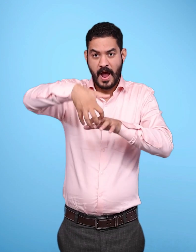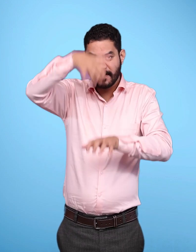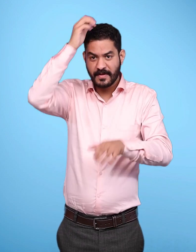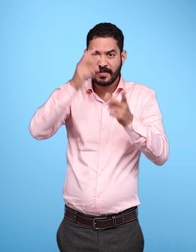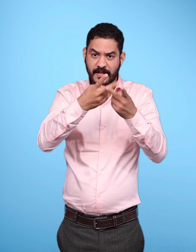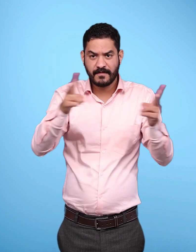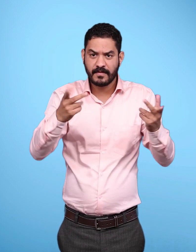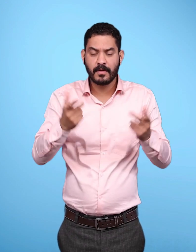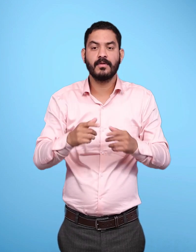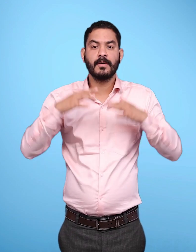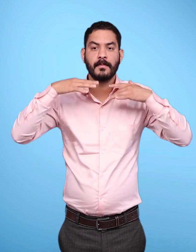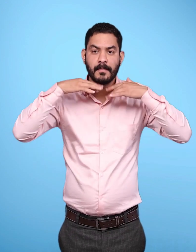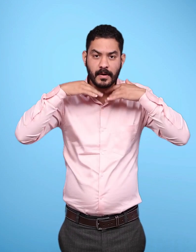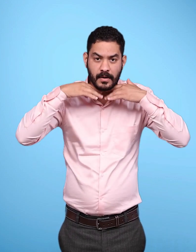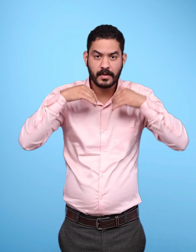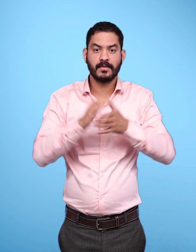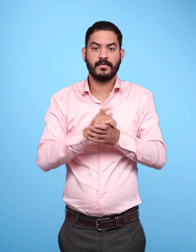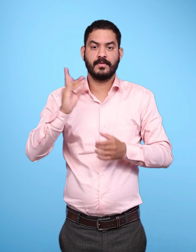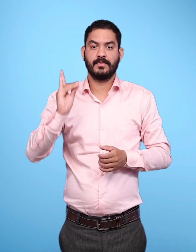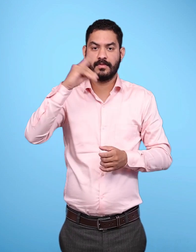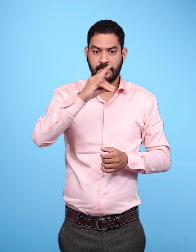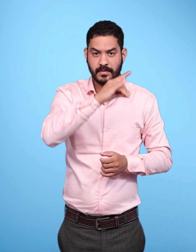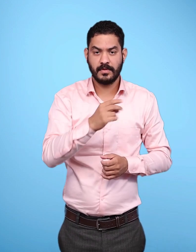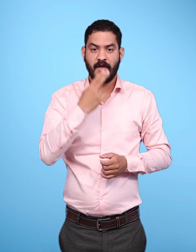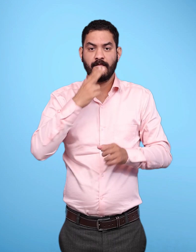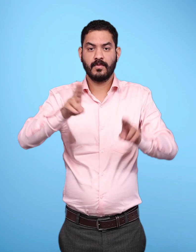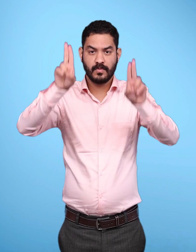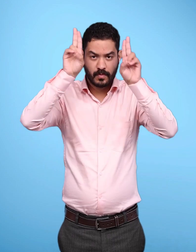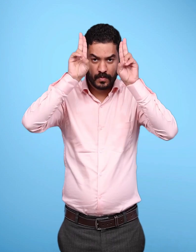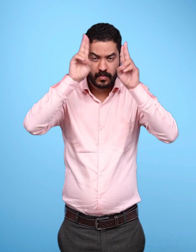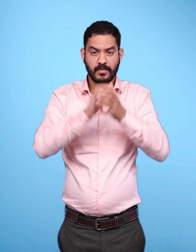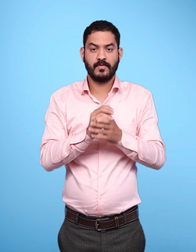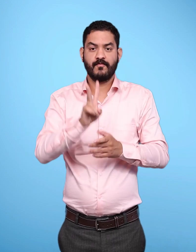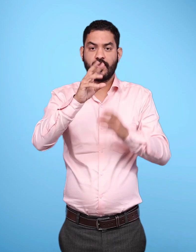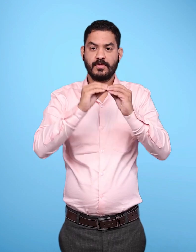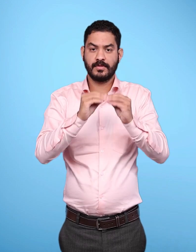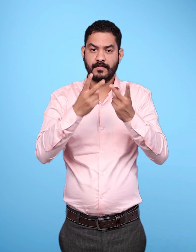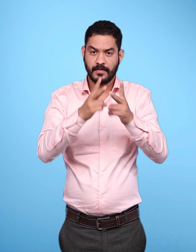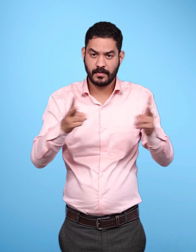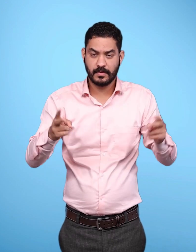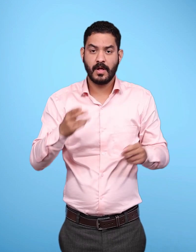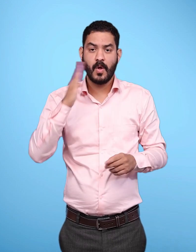animals such as goat, deer, rabbits, vegetables,